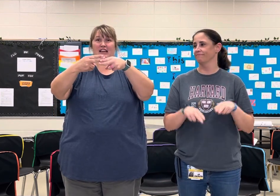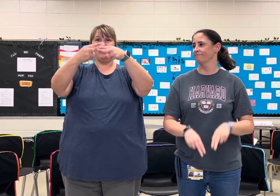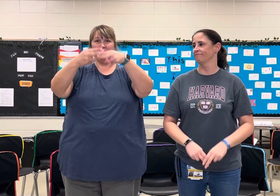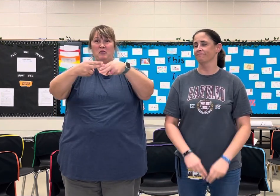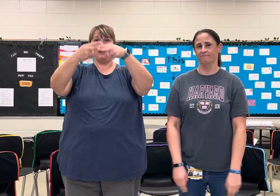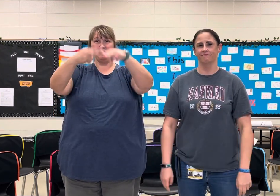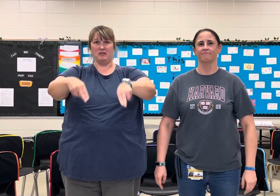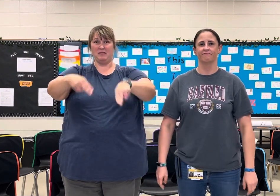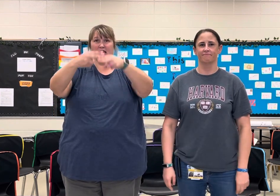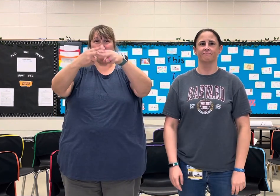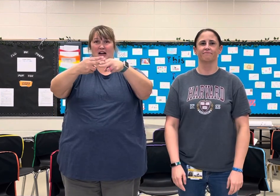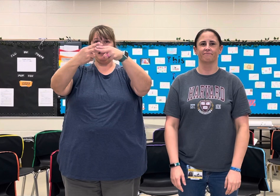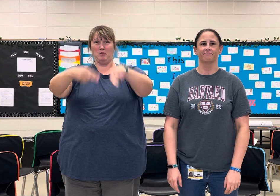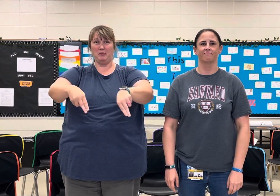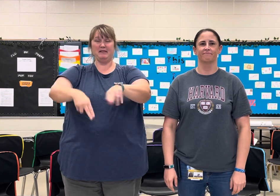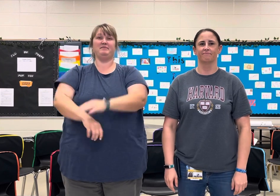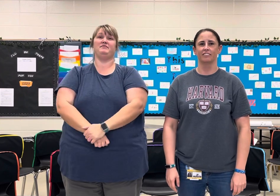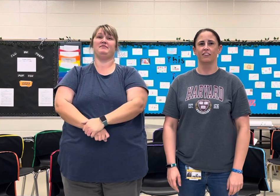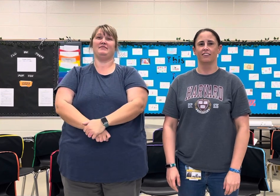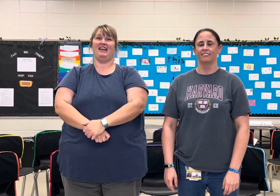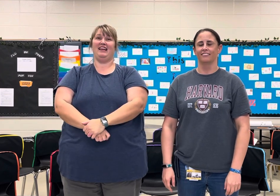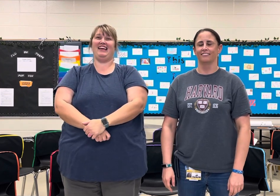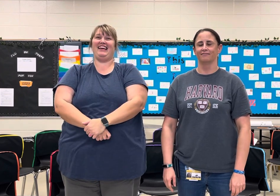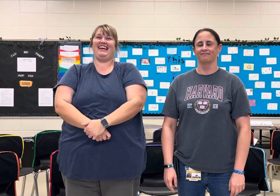hitting them on the edge of something and cracking them open.